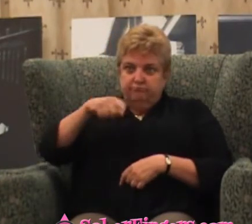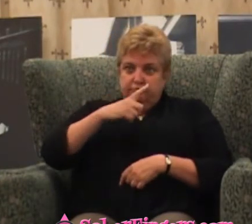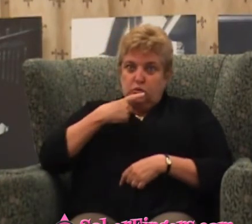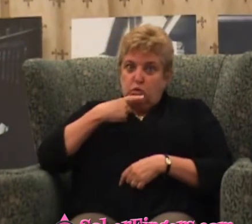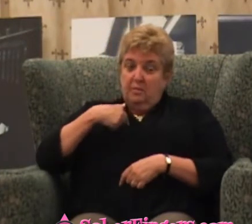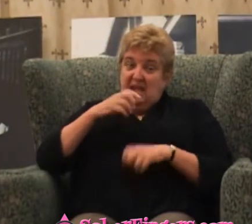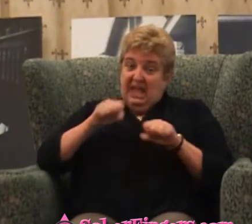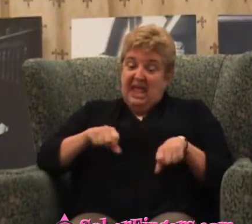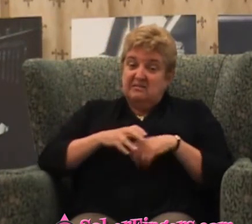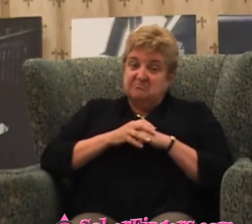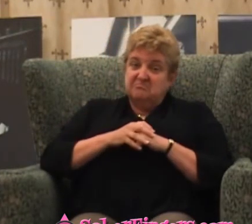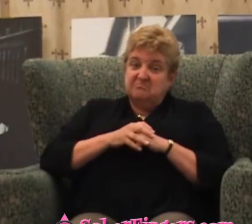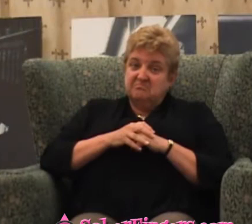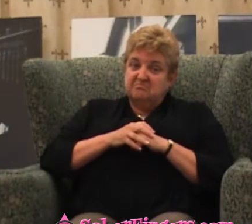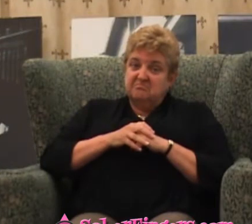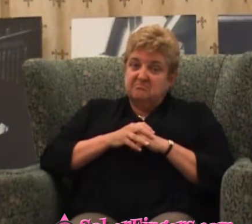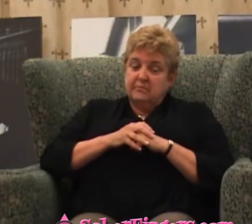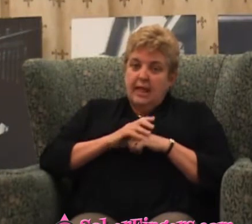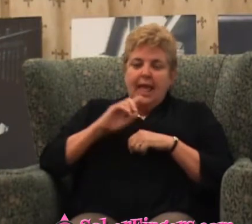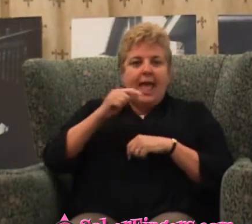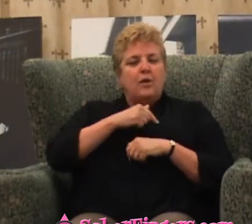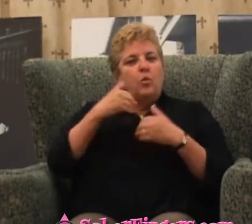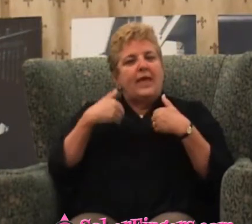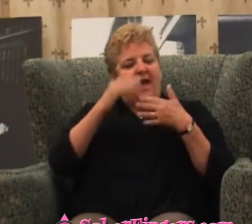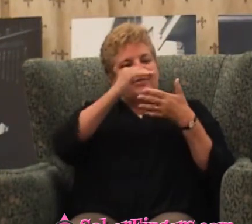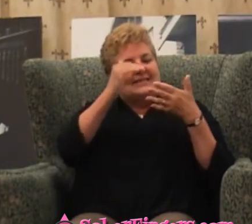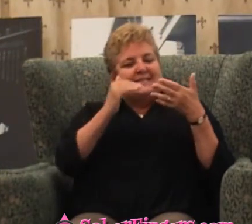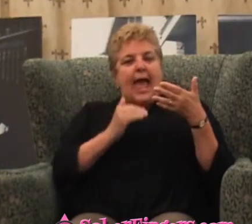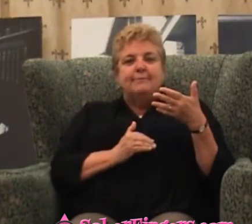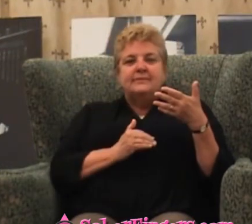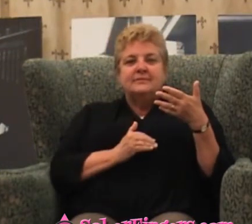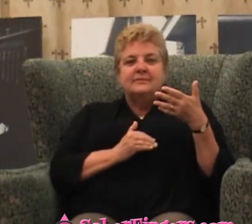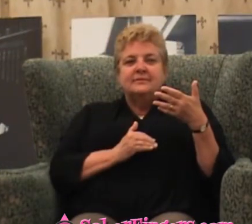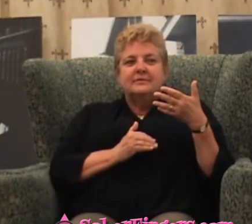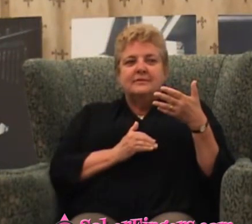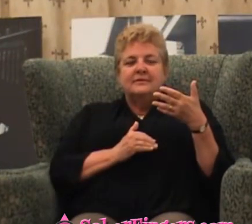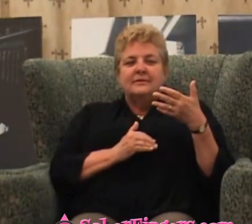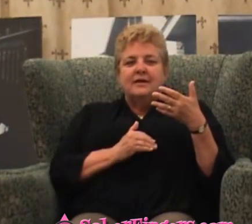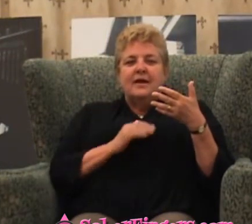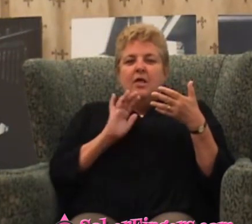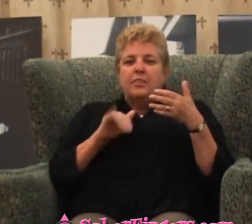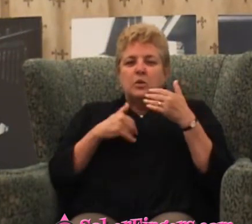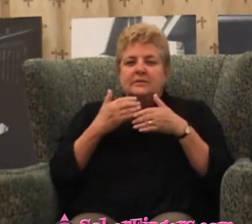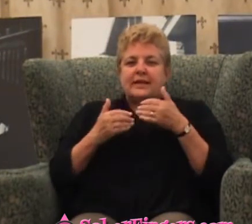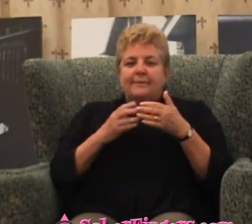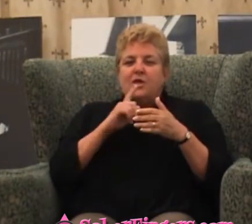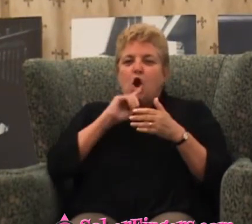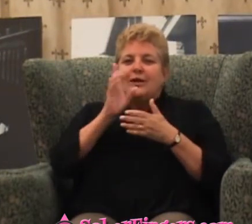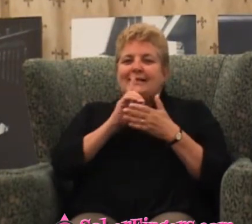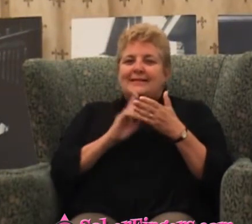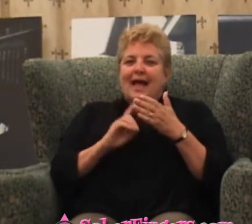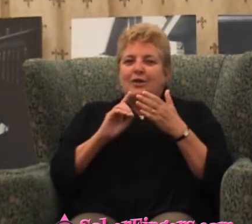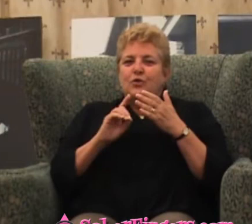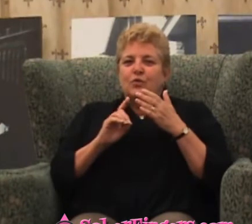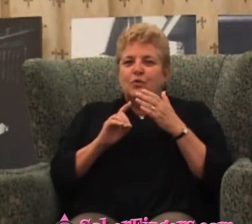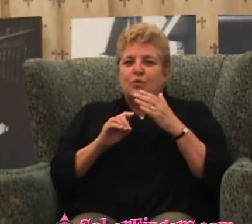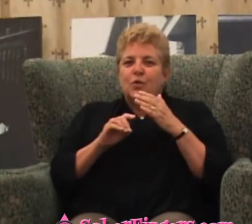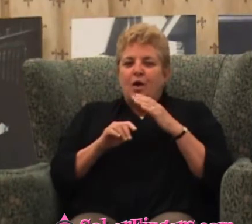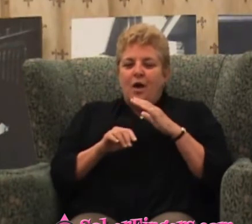we've got some steps that are designed to uncover, discover, and discard